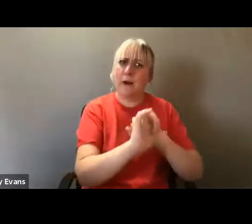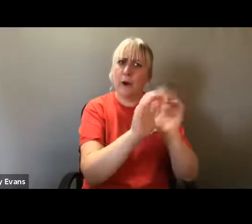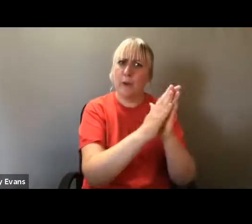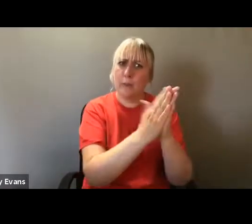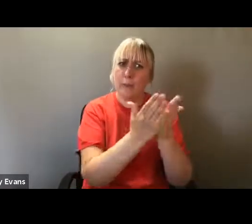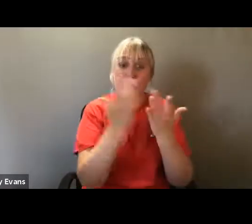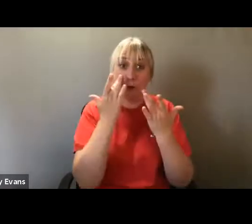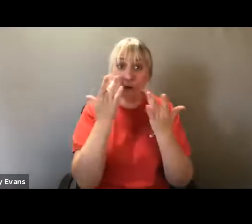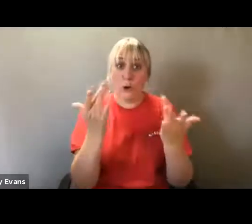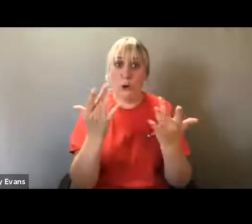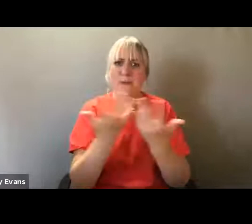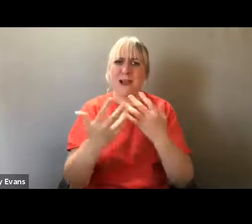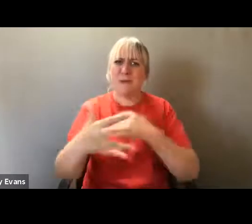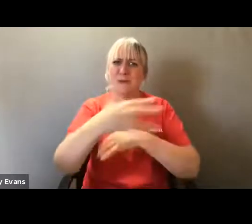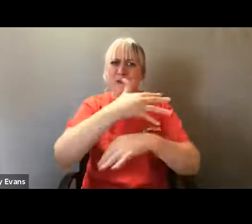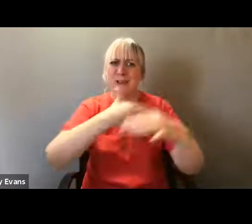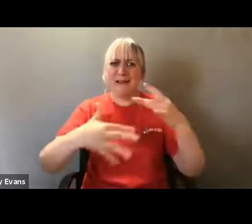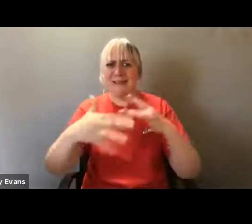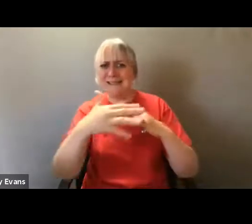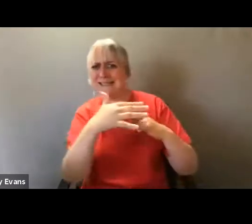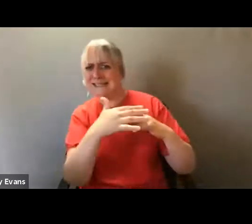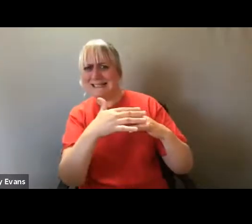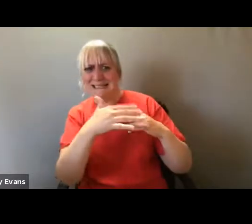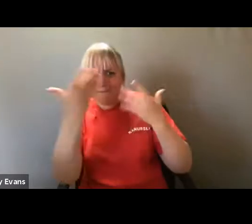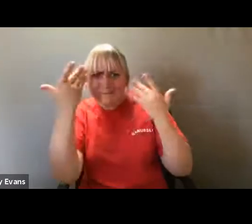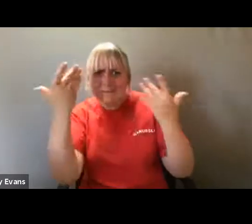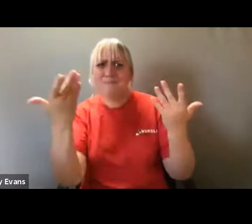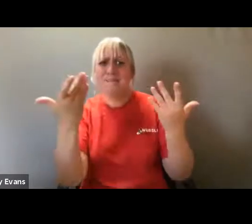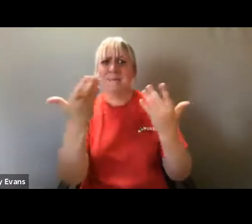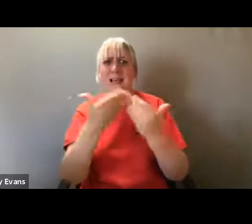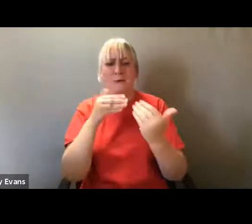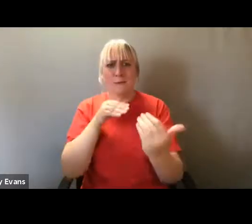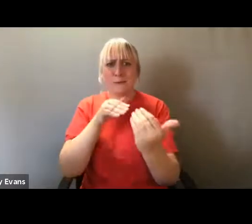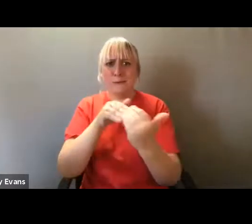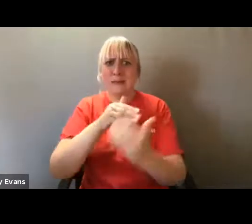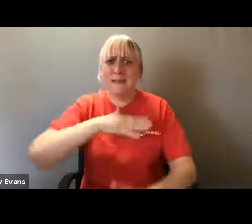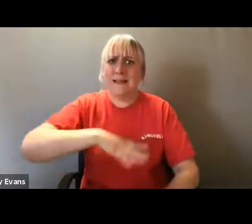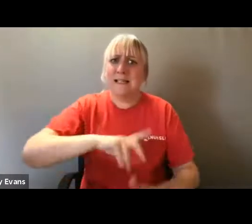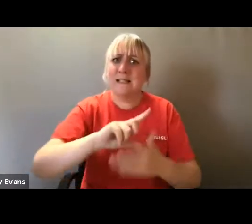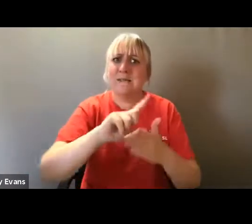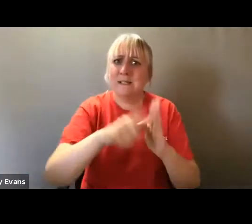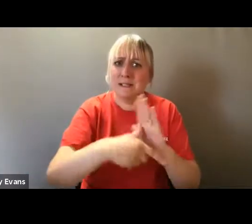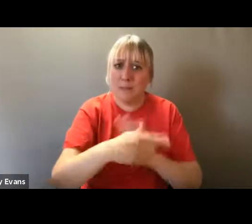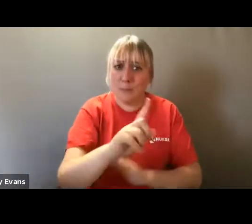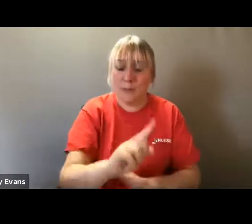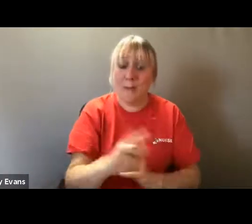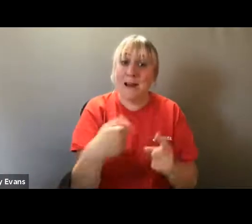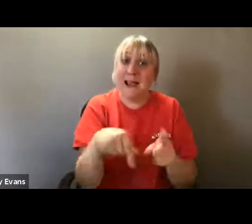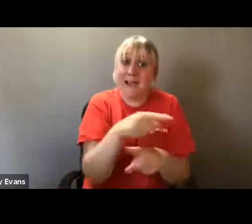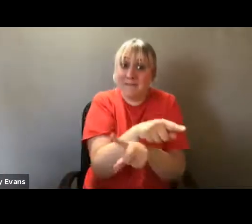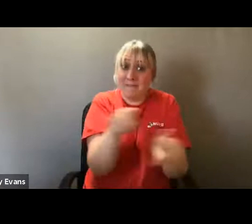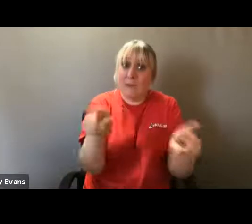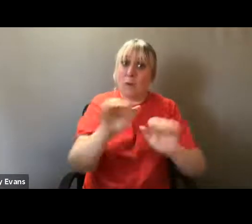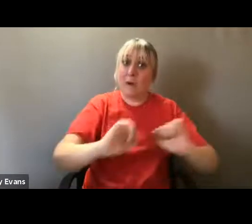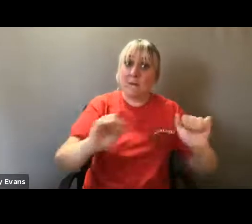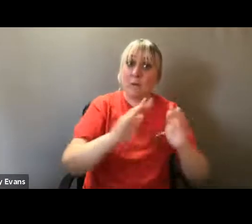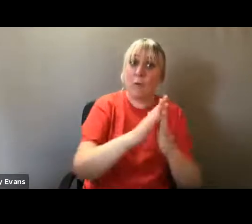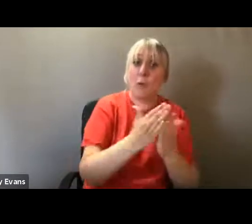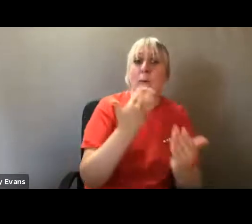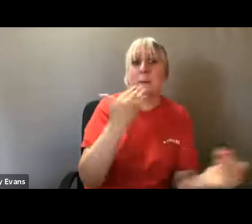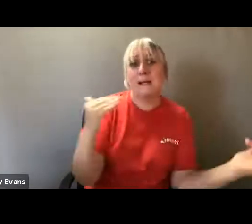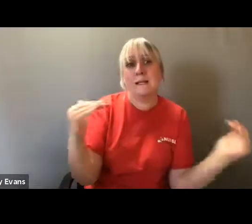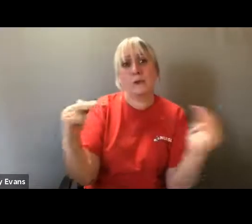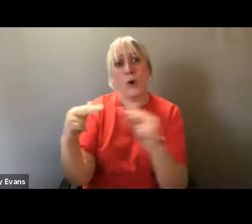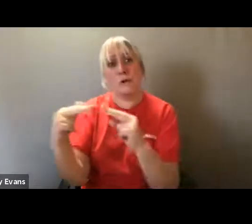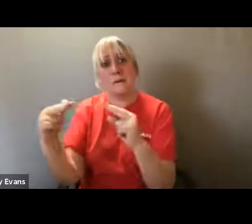misunderstand disability and disabled people. For any questions, please contact the publishers, Z Books, directly.